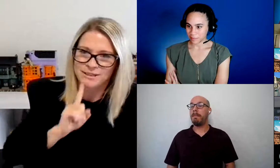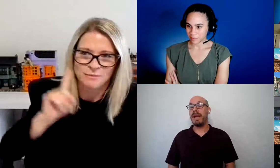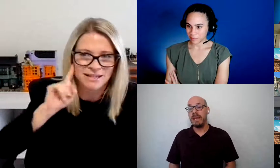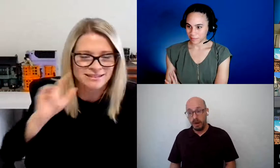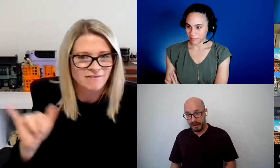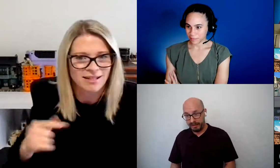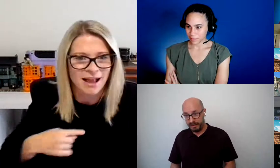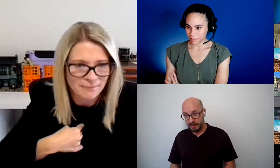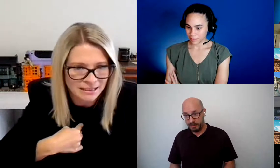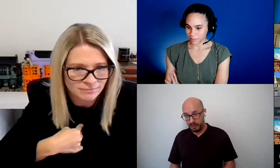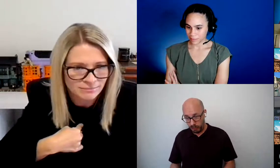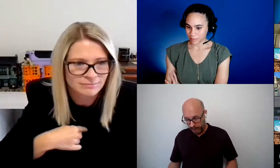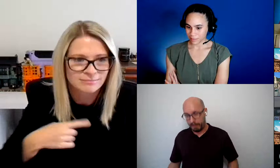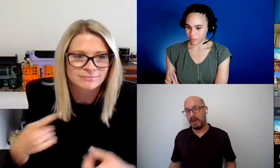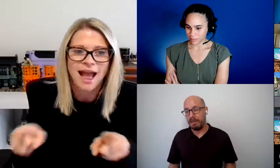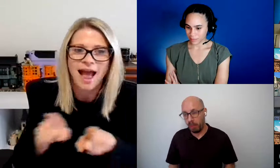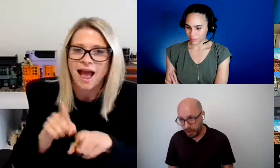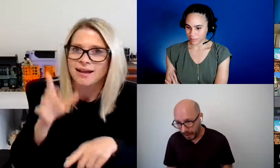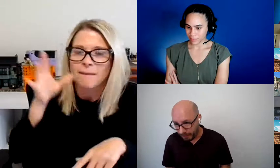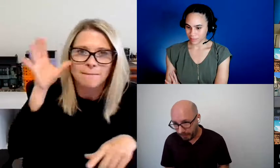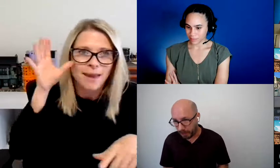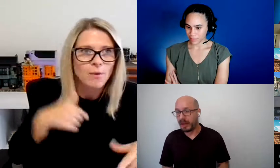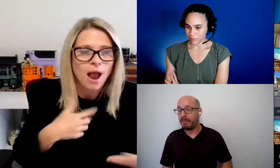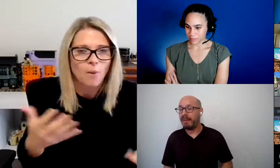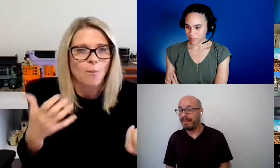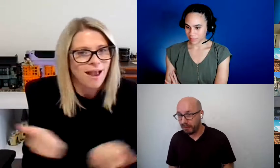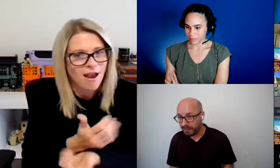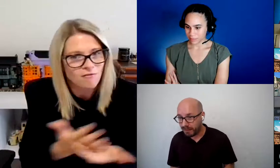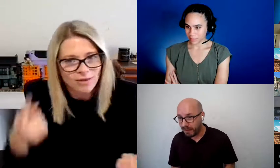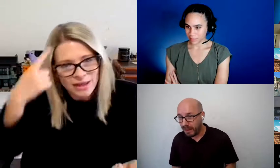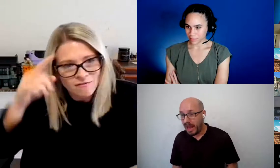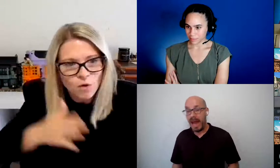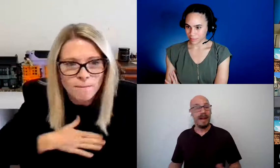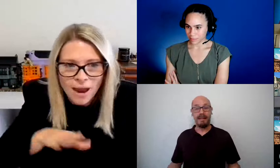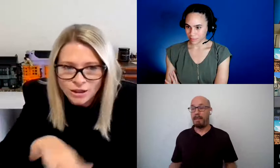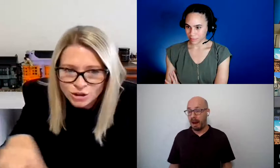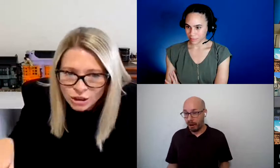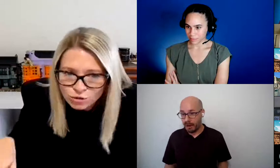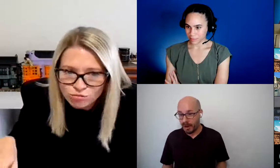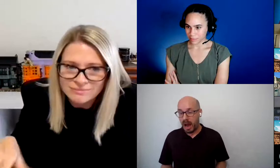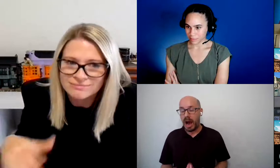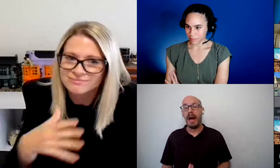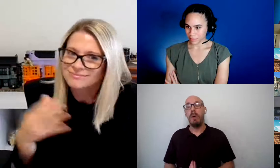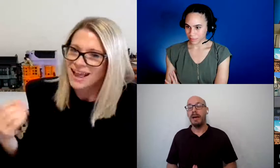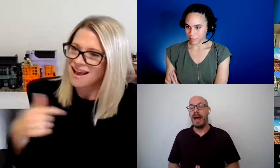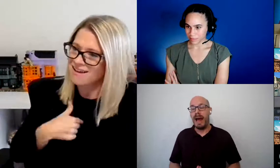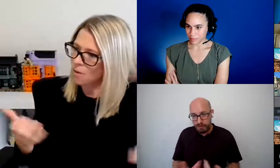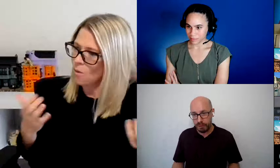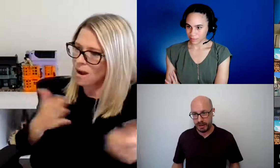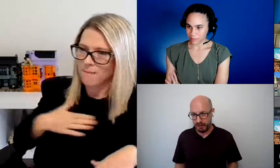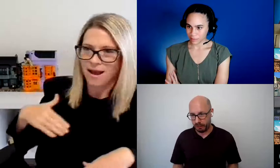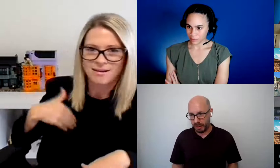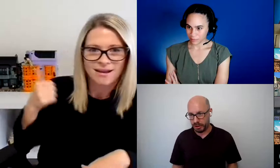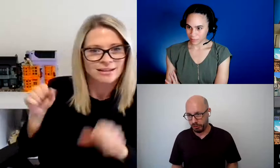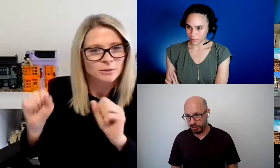my youngest happened to be born deaf, much like myself, and as a parent, I want everything for my